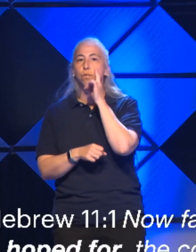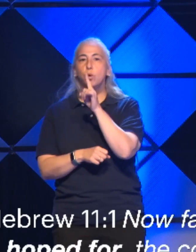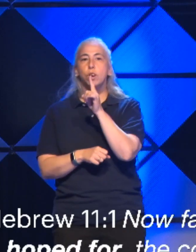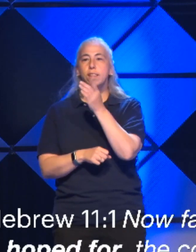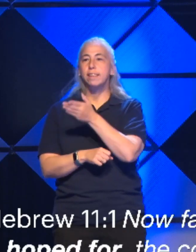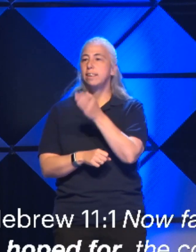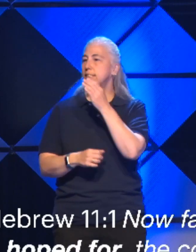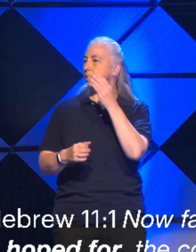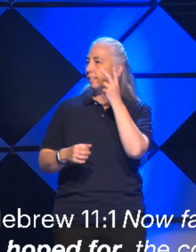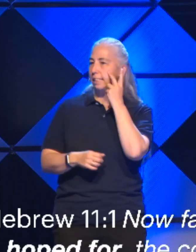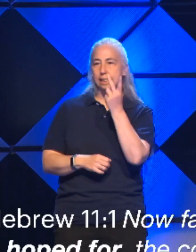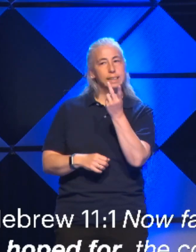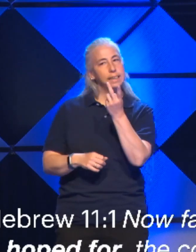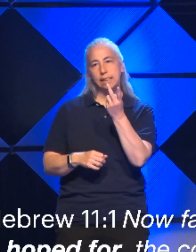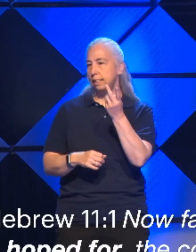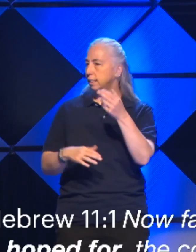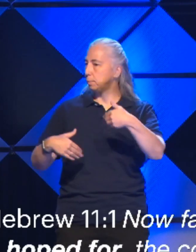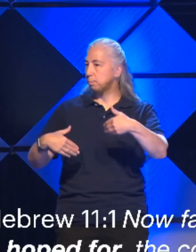seen.